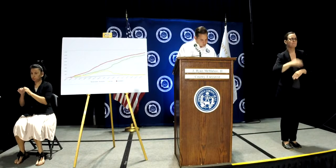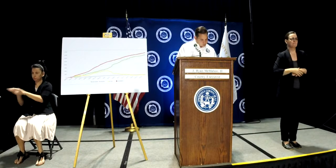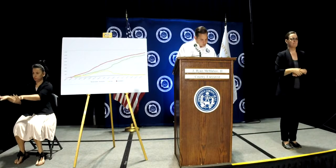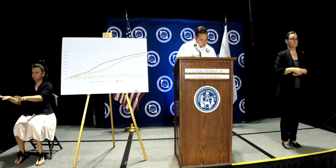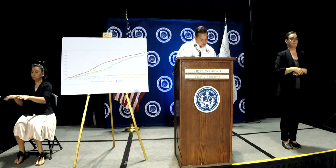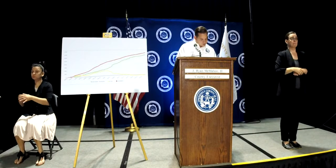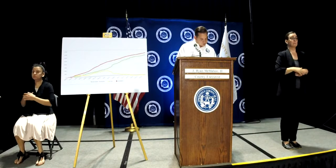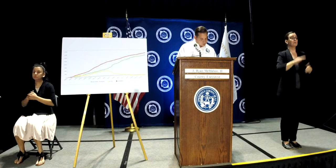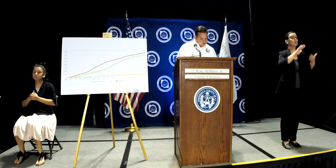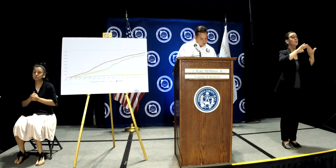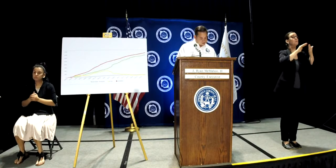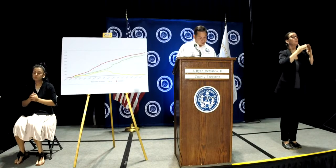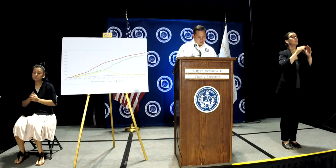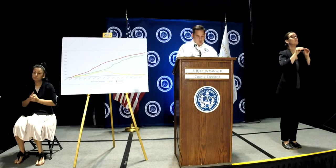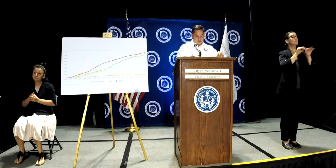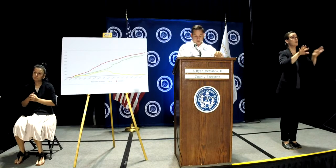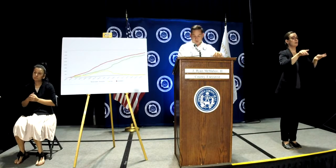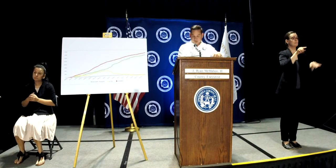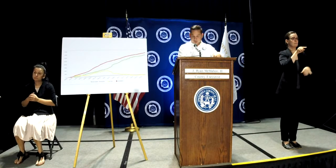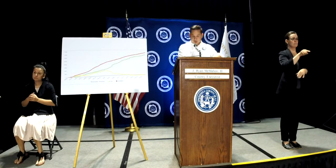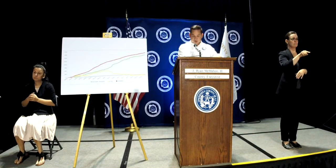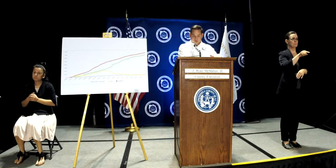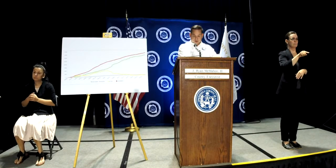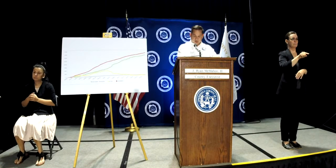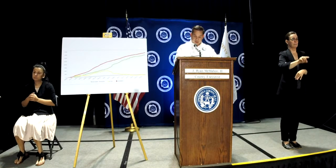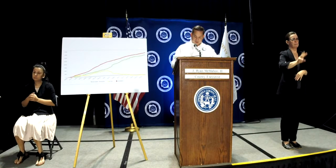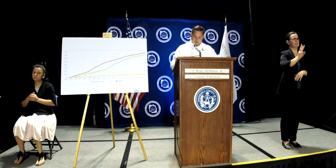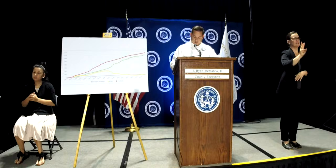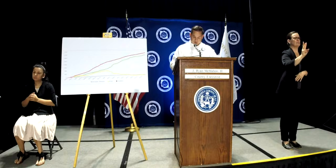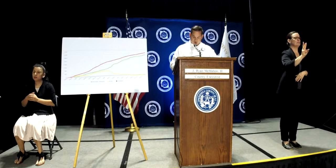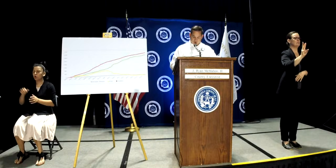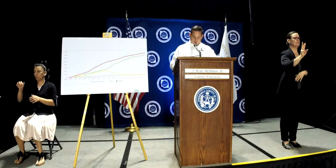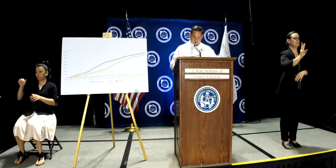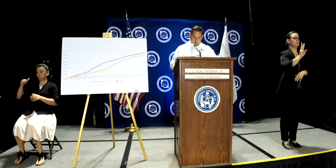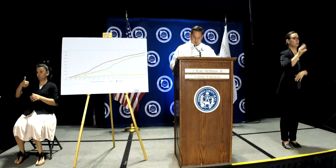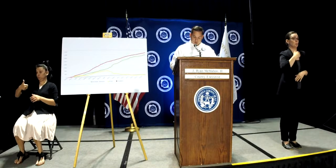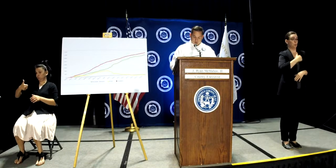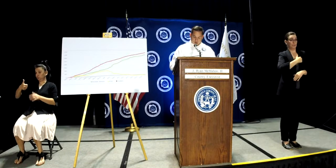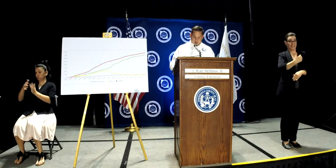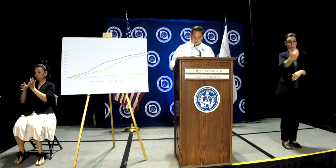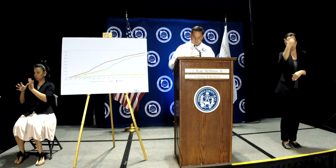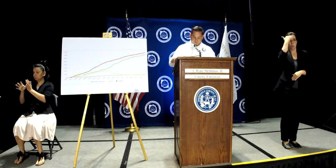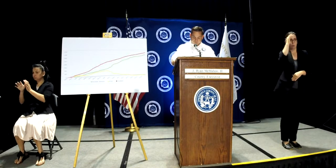source. Actually, we have 6 that we know the source. So out of the 8, 6 are known.